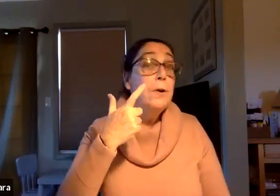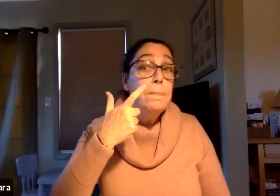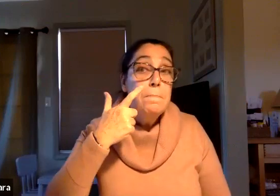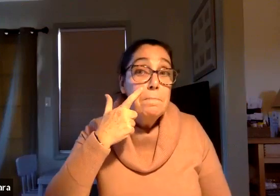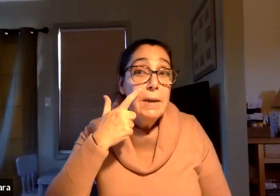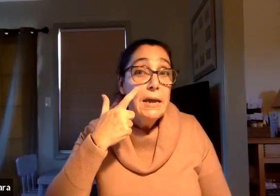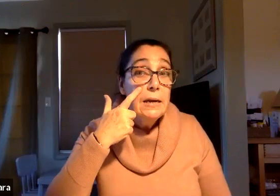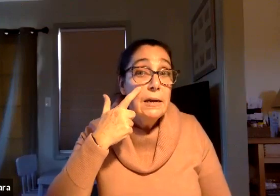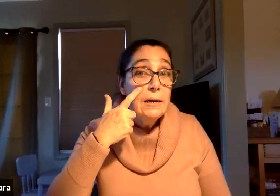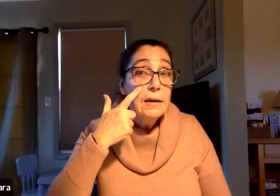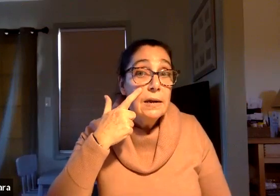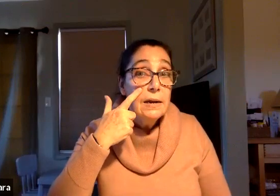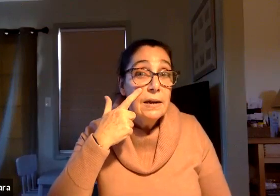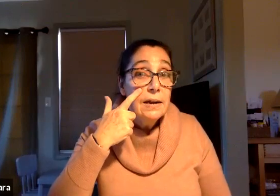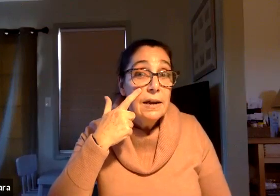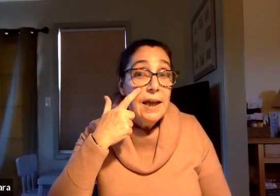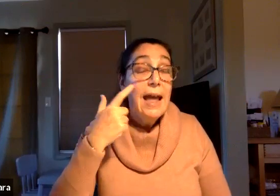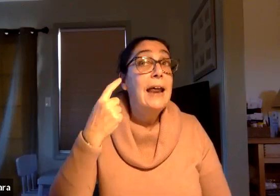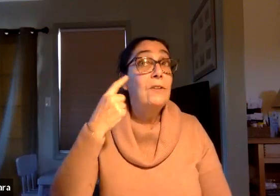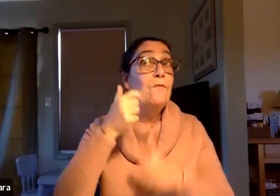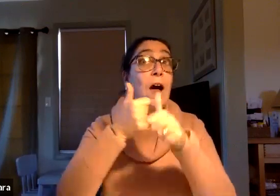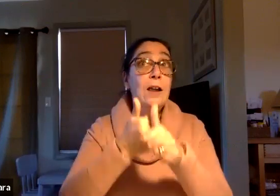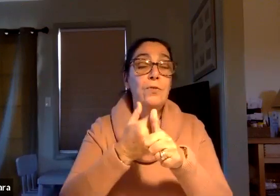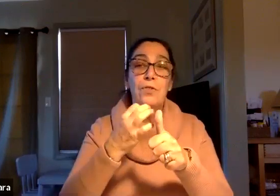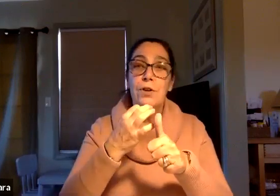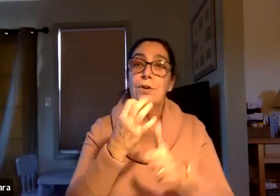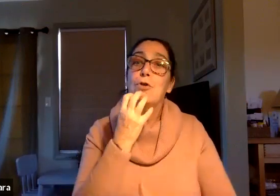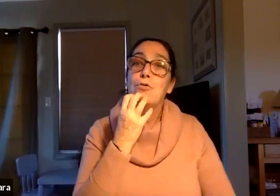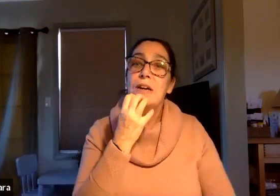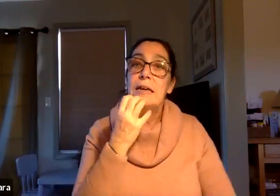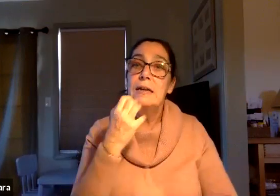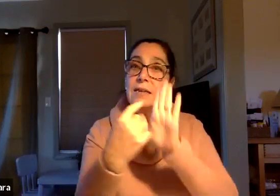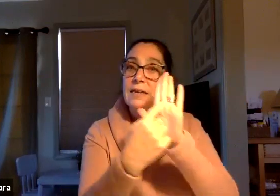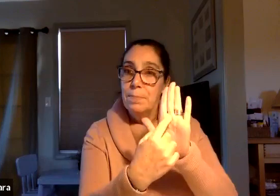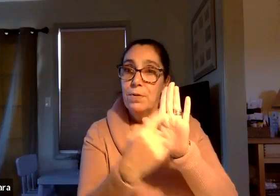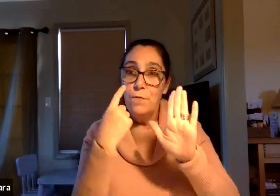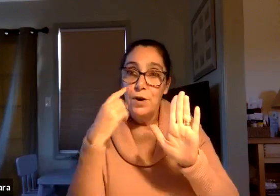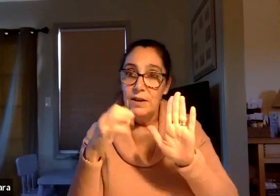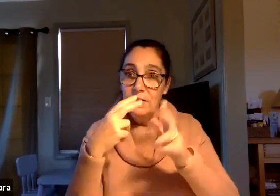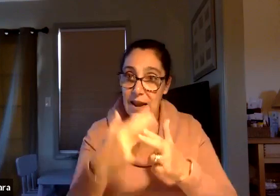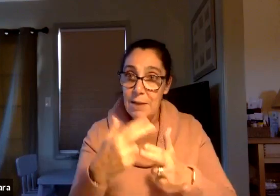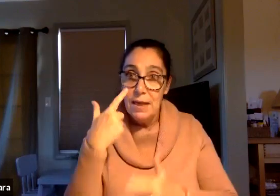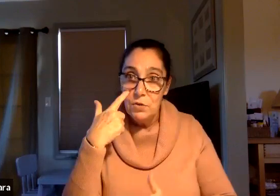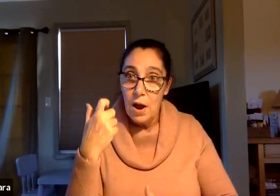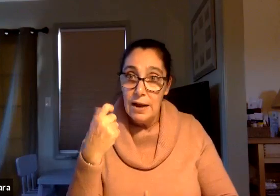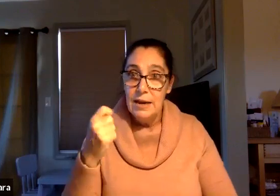Father Min, and it follows the Korean symbol for his name. That's why it